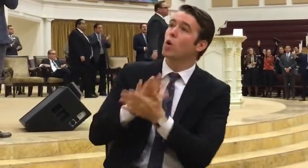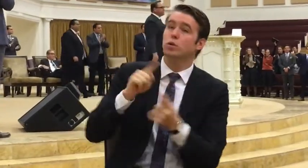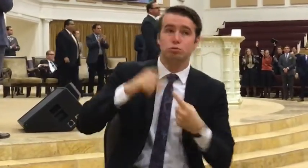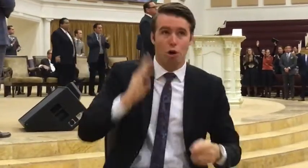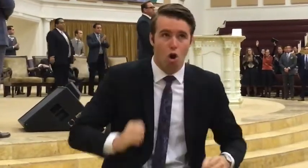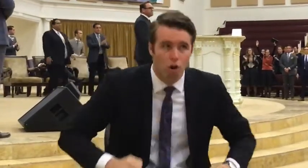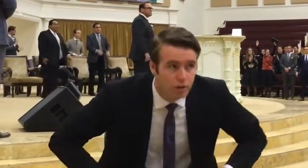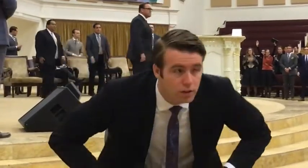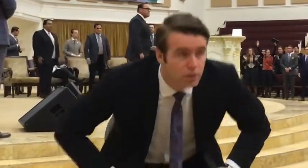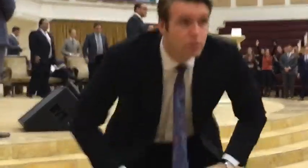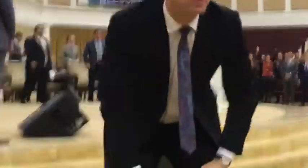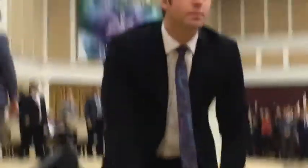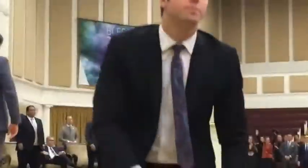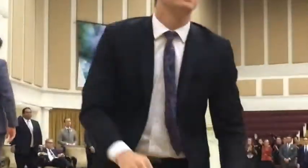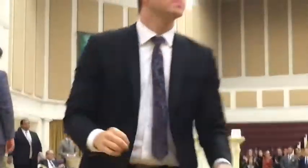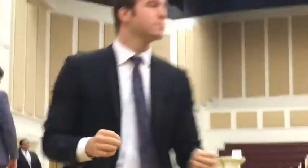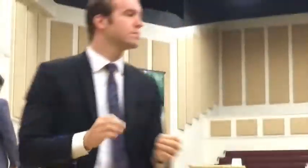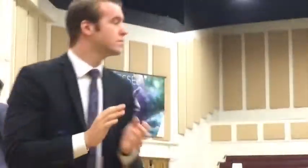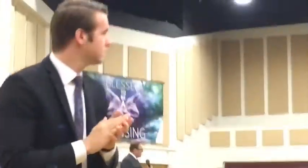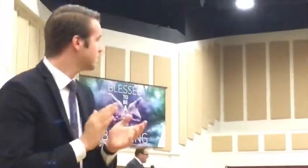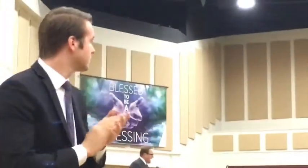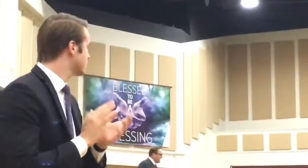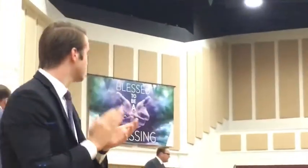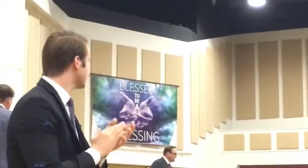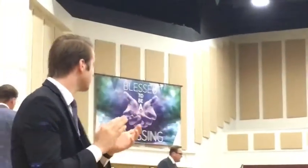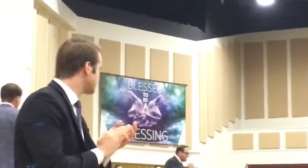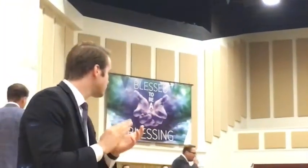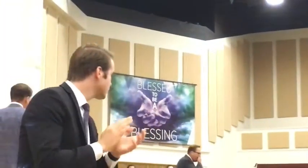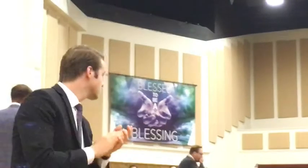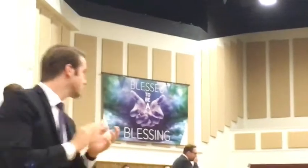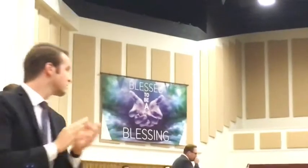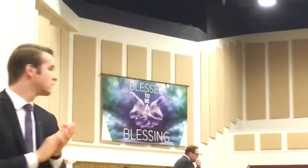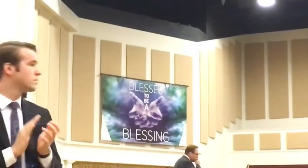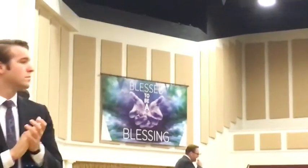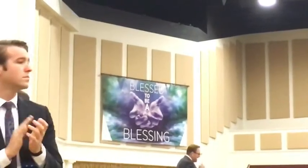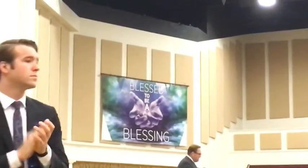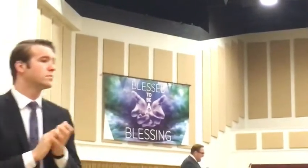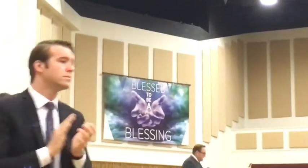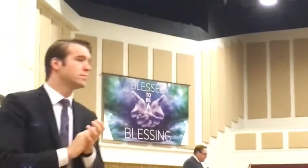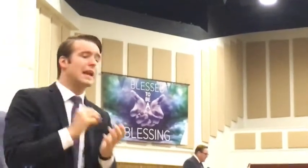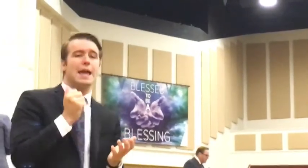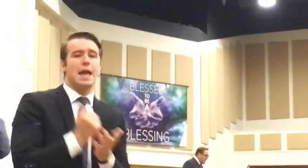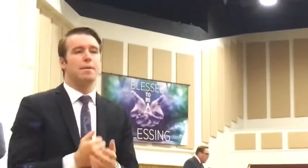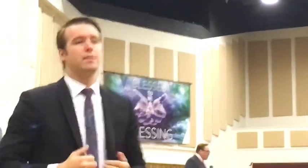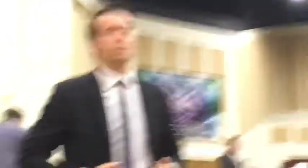Hallelujah.